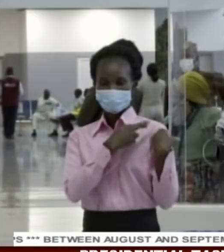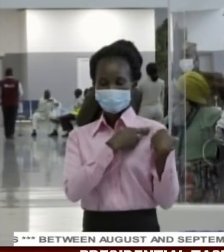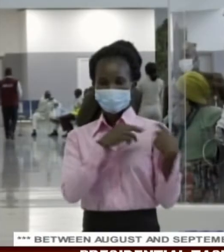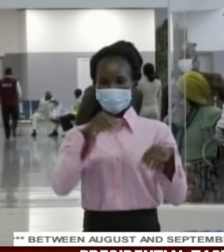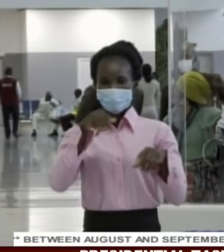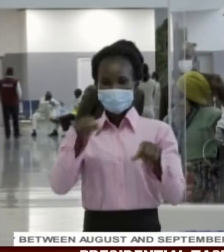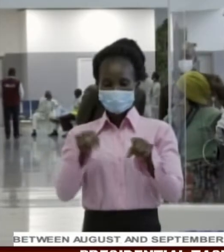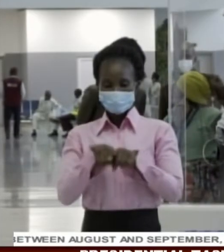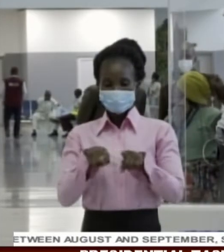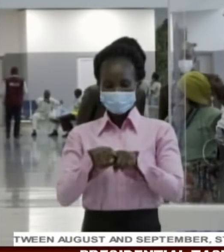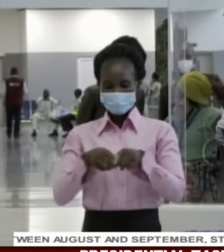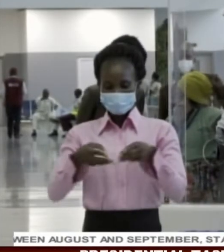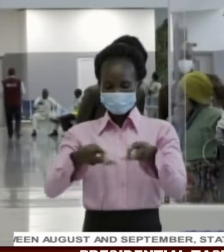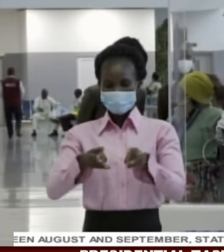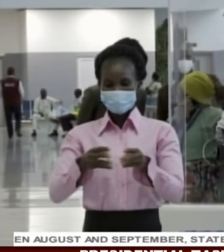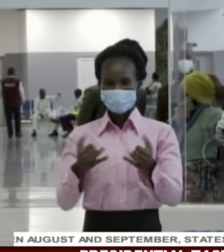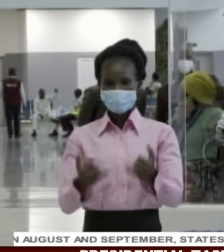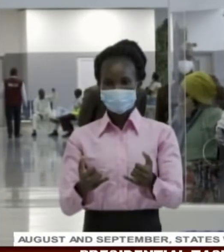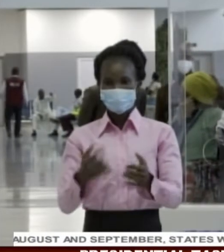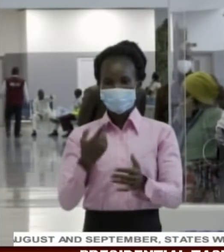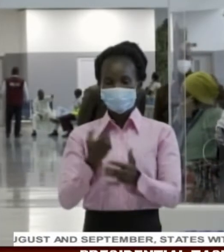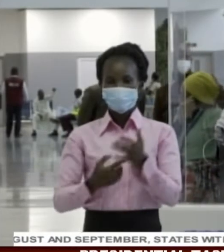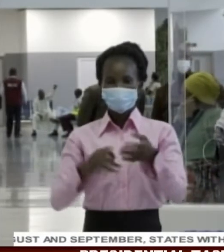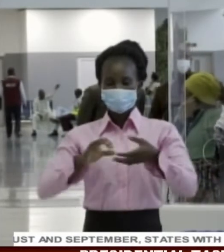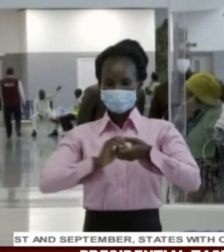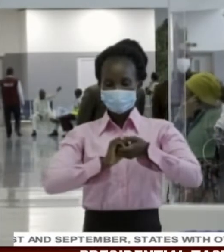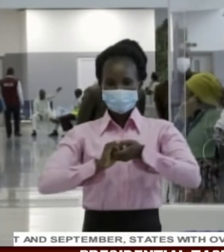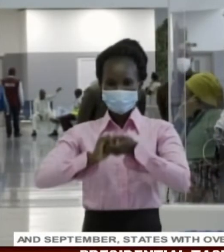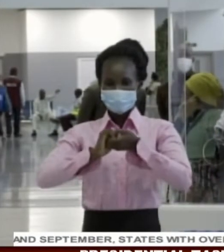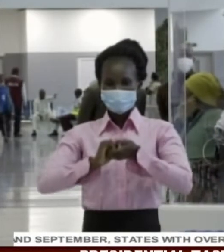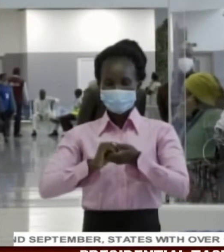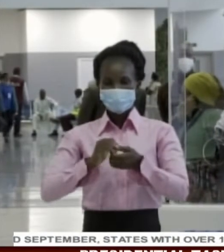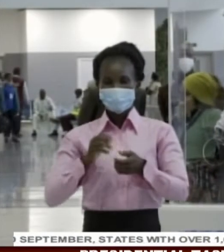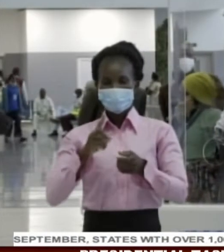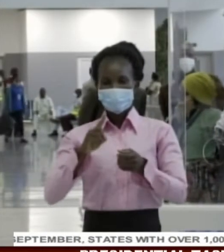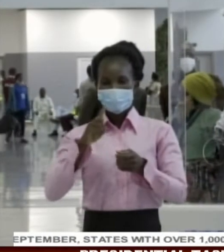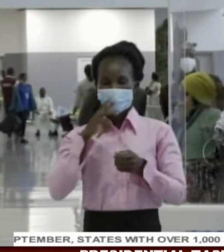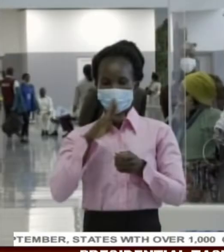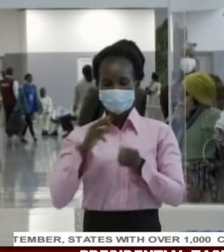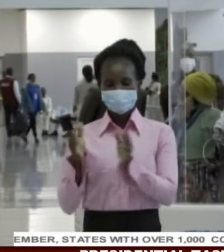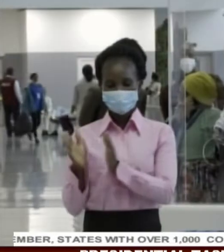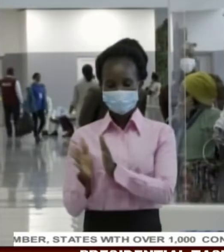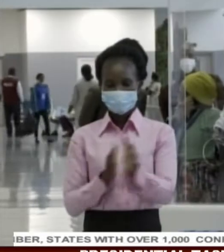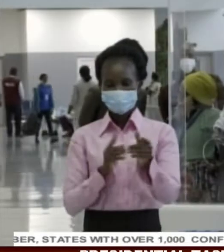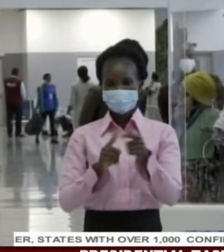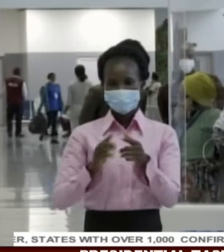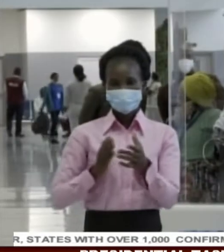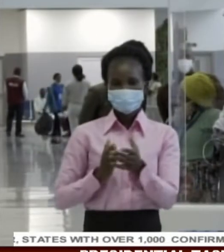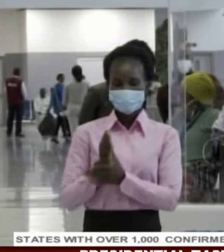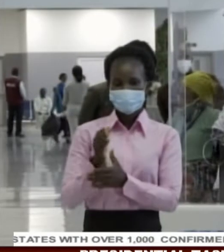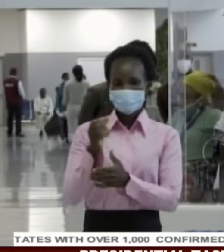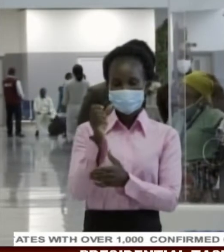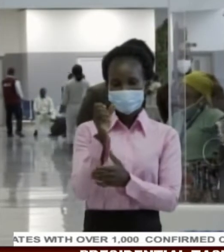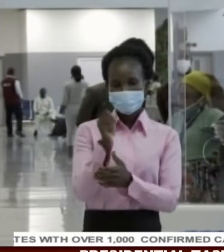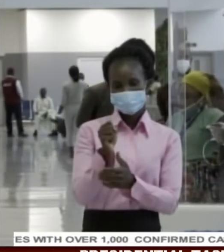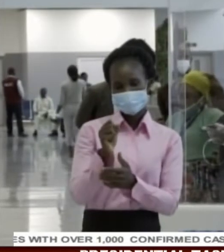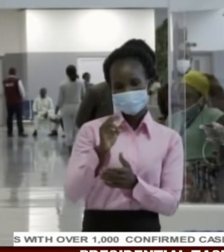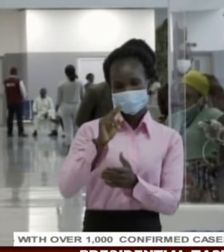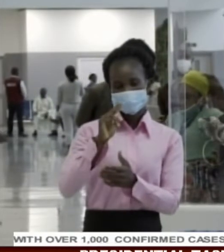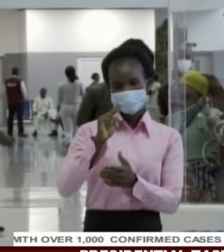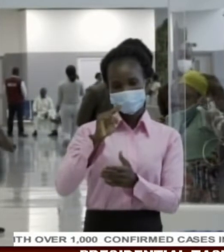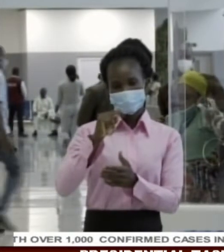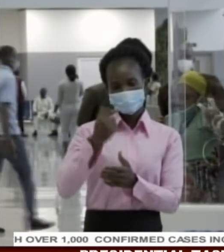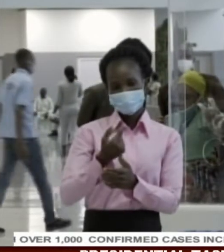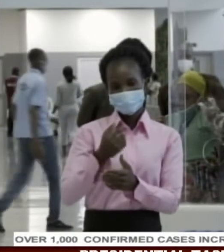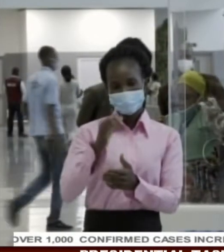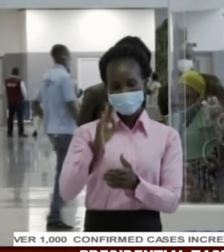this current phase. What is the collaboration like? Are you planning of perhaps through the NGF meeting with some of the state